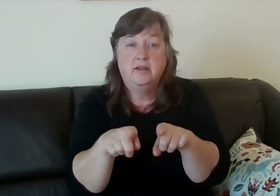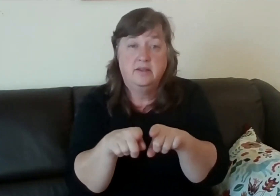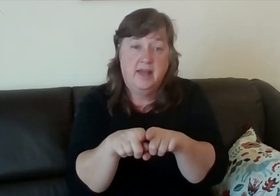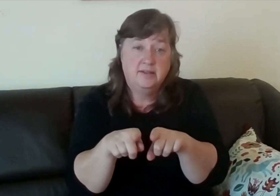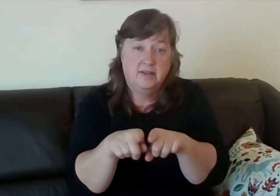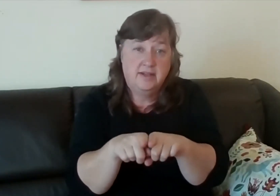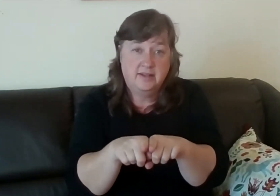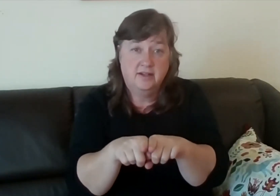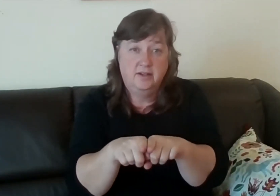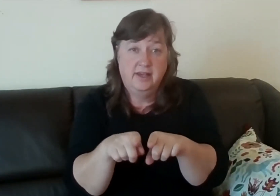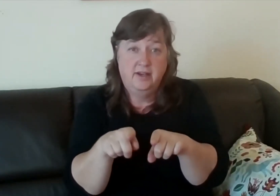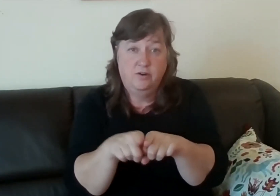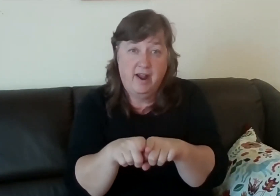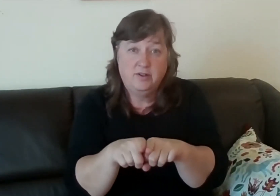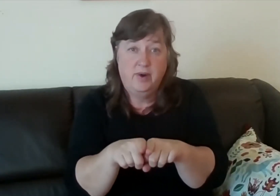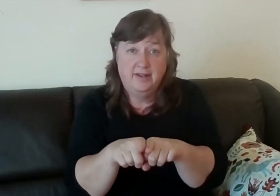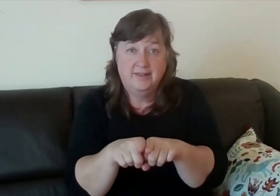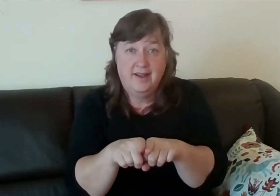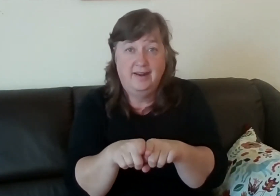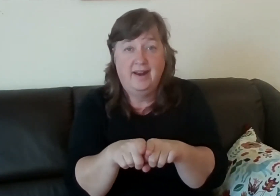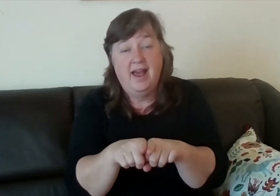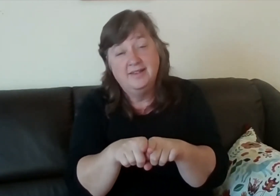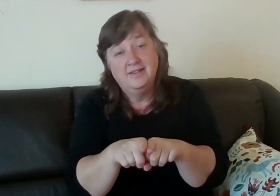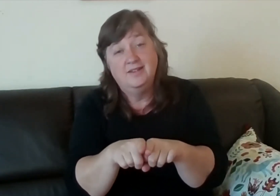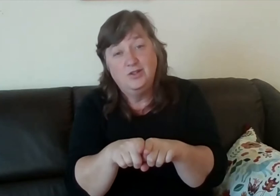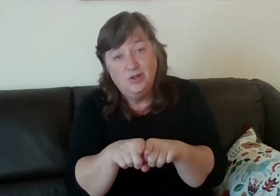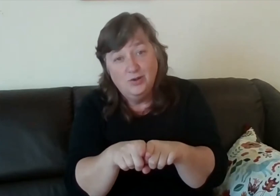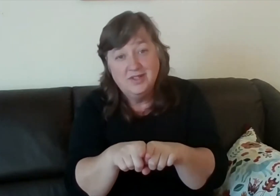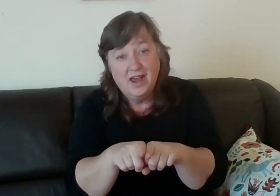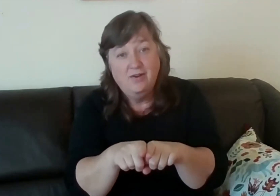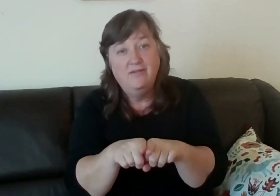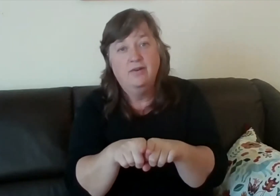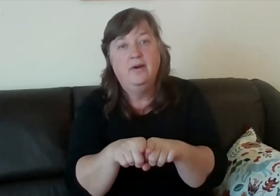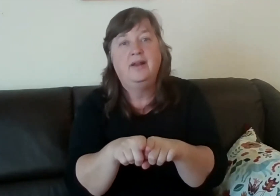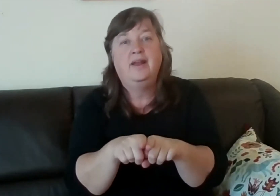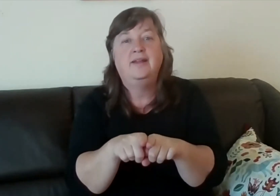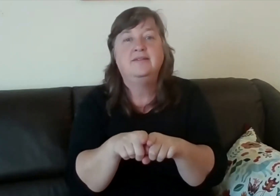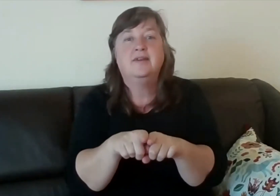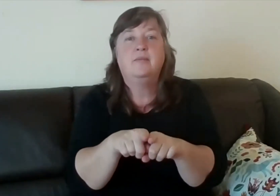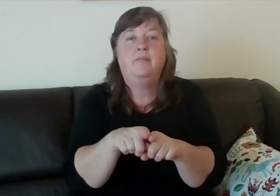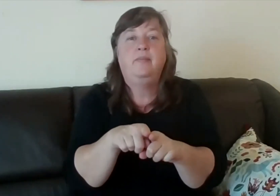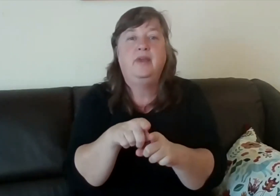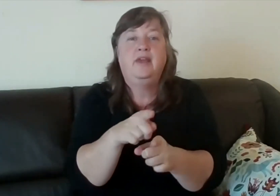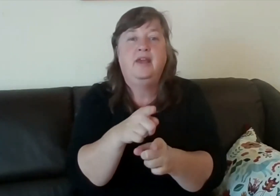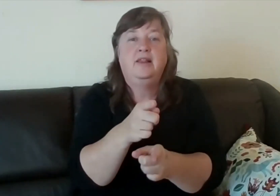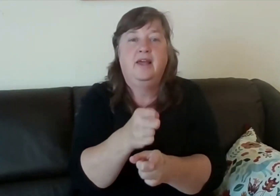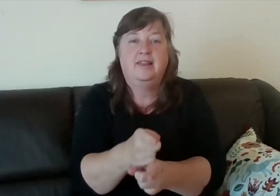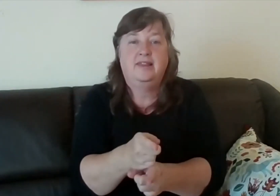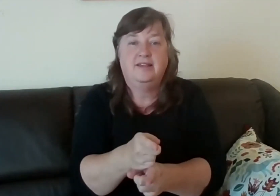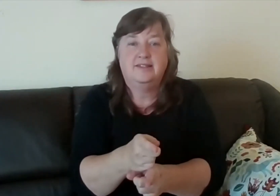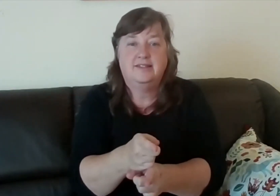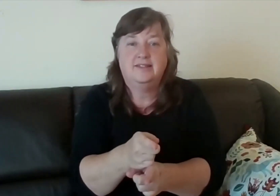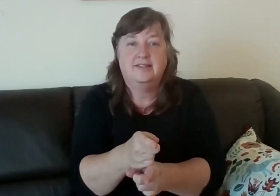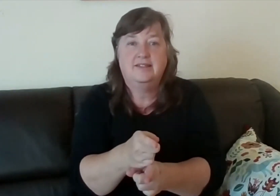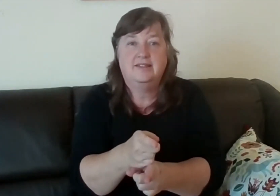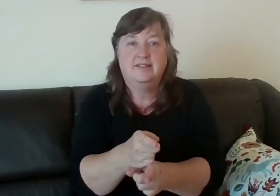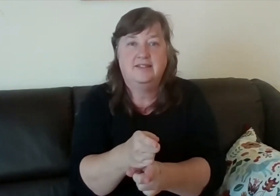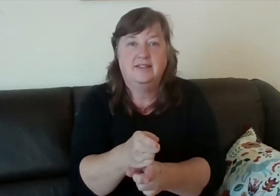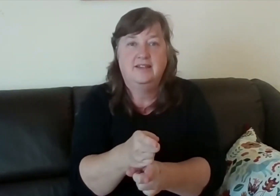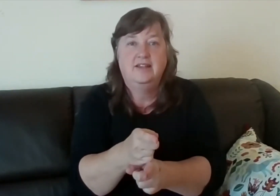that is the technically correct way to sign it. As it is used, however, it ends up being like this.